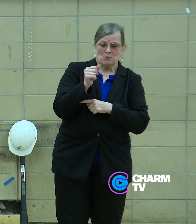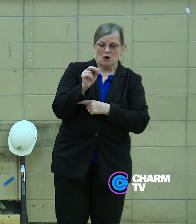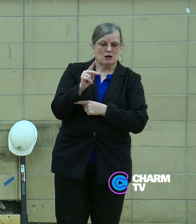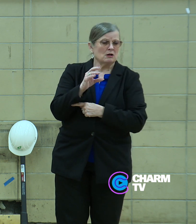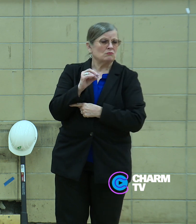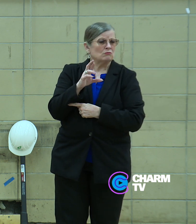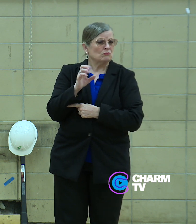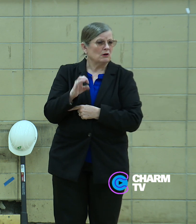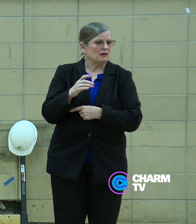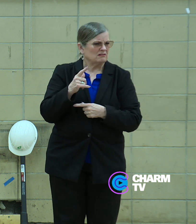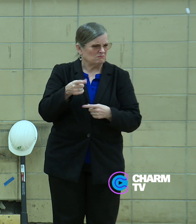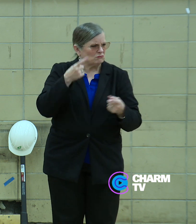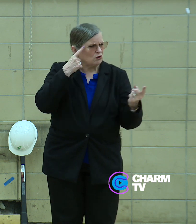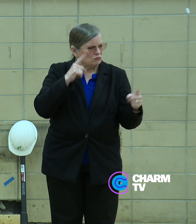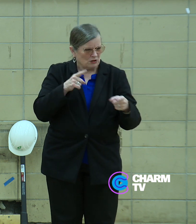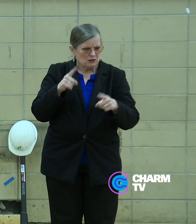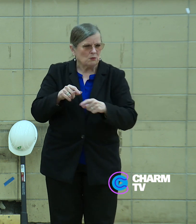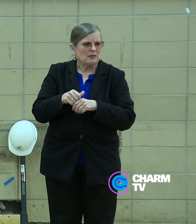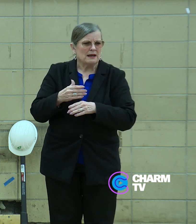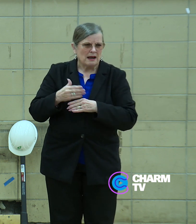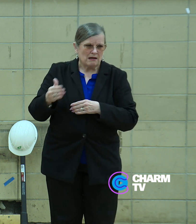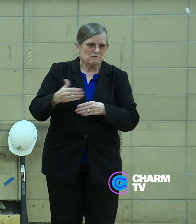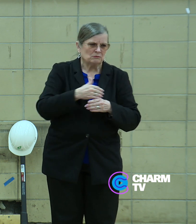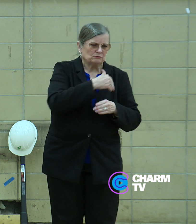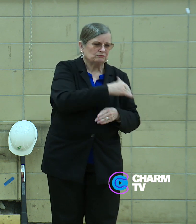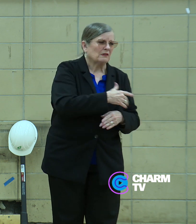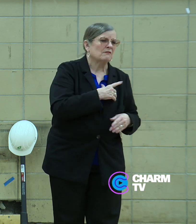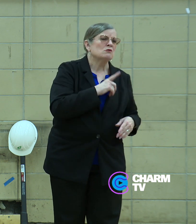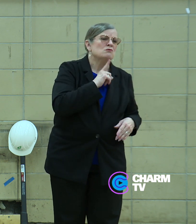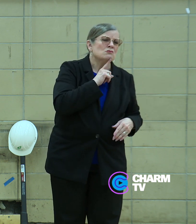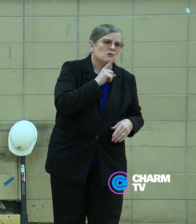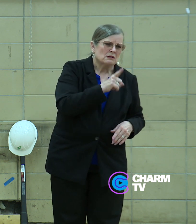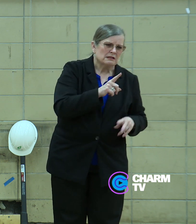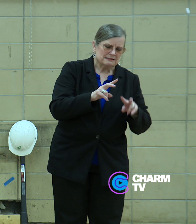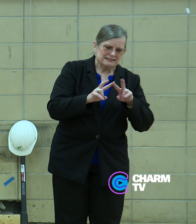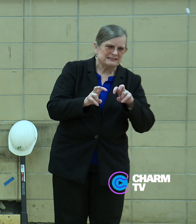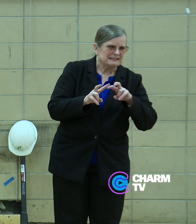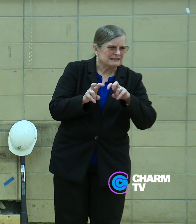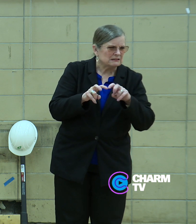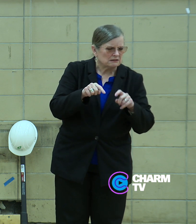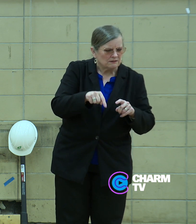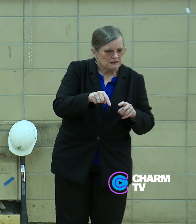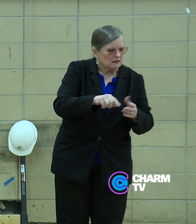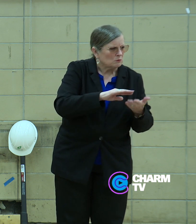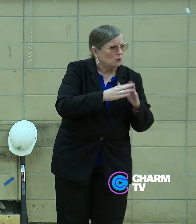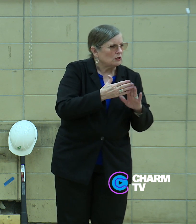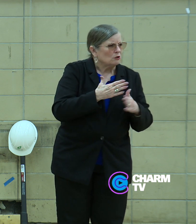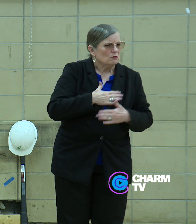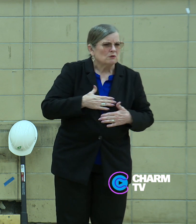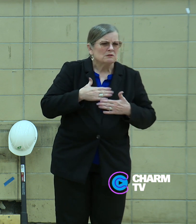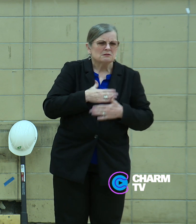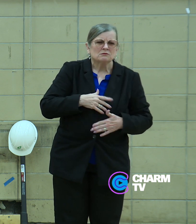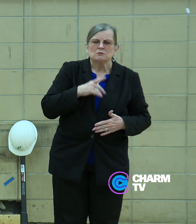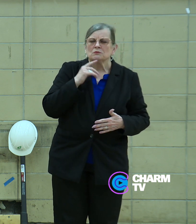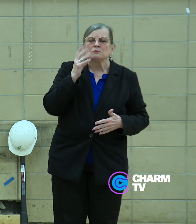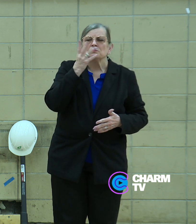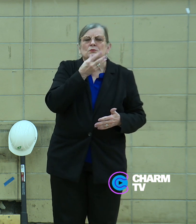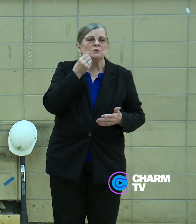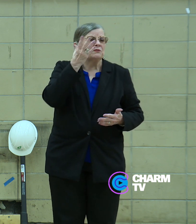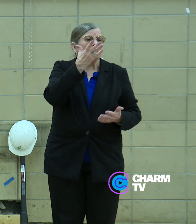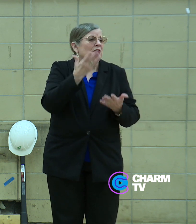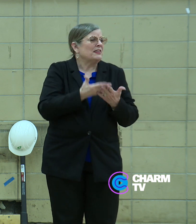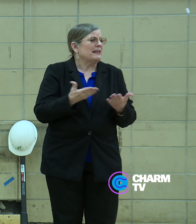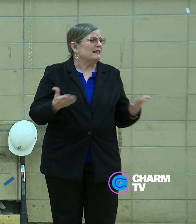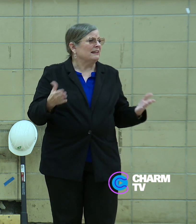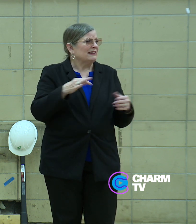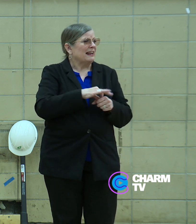with our neighborhood leadership so that we have a true assessment of community recreational needs. It is a beautiful thing when our elected officials,